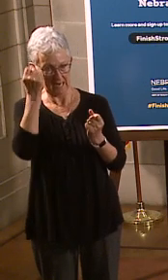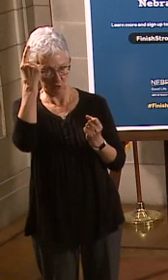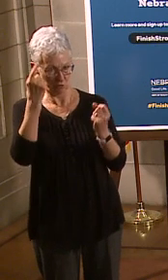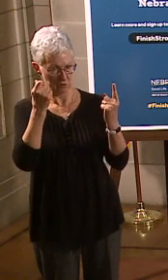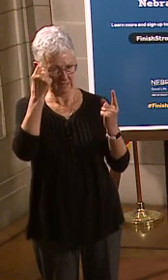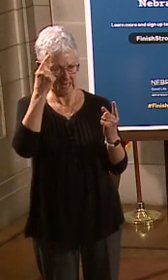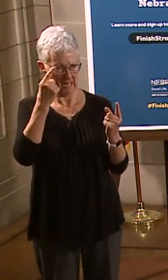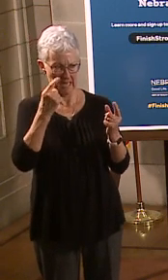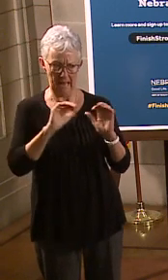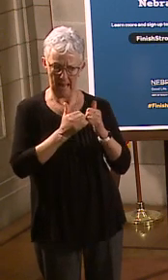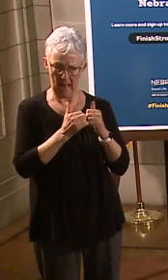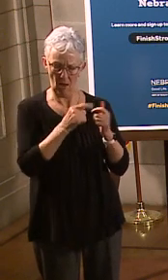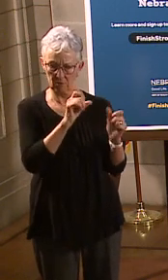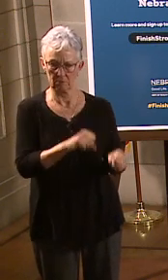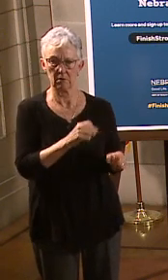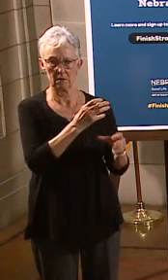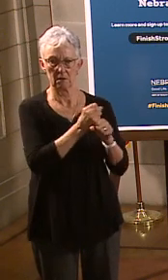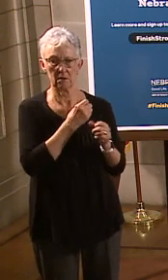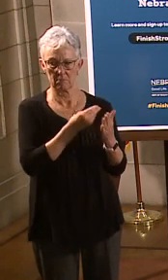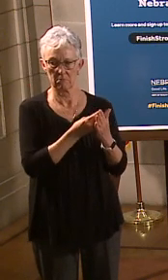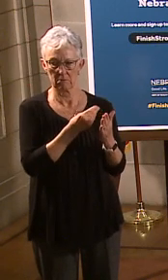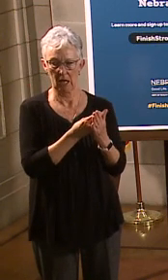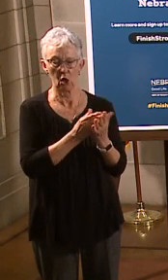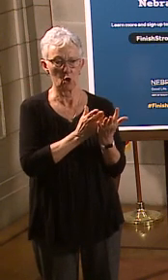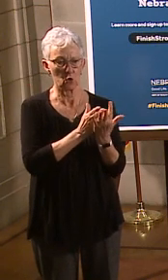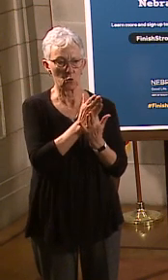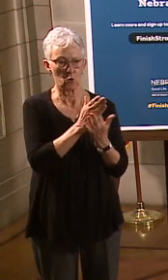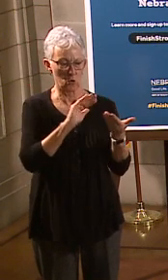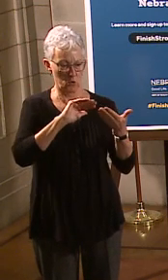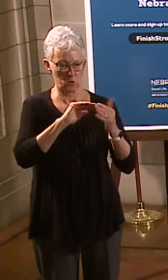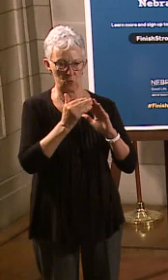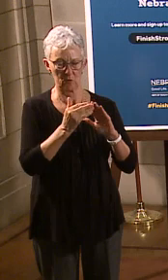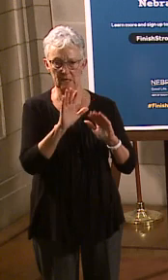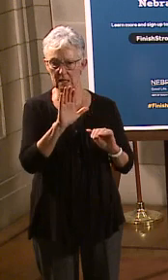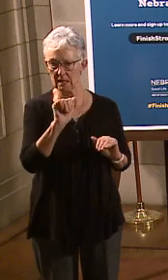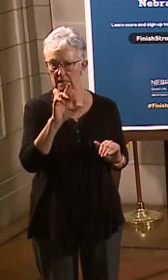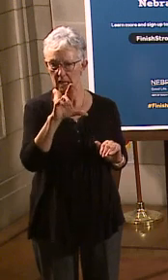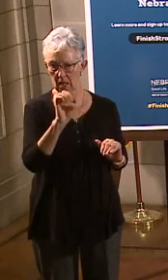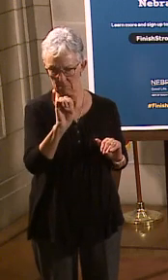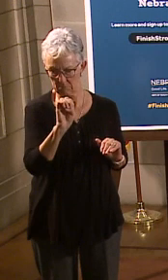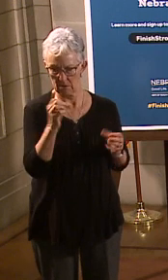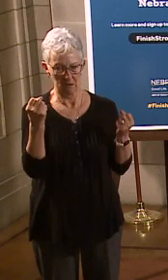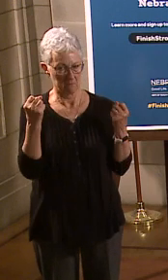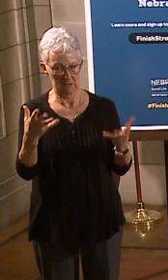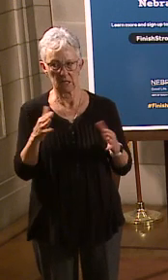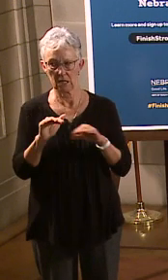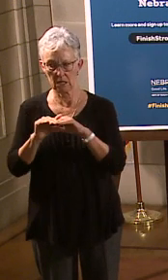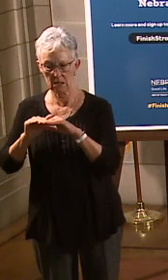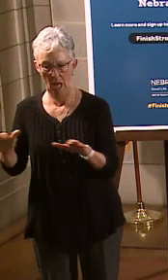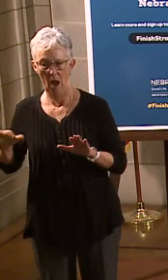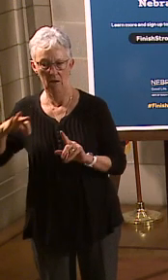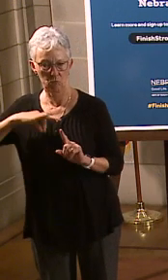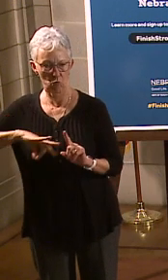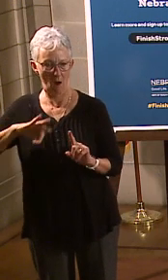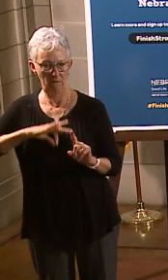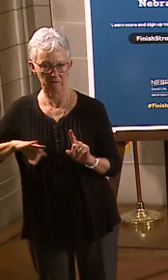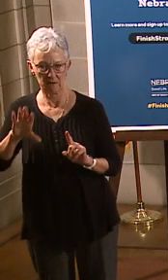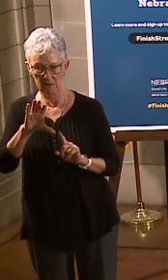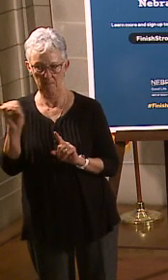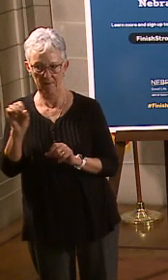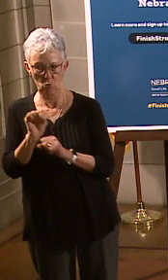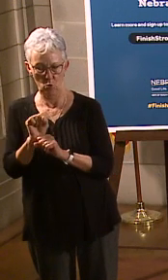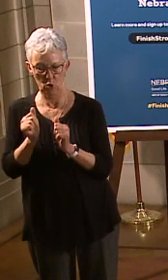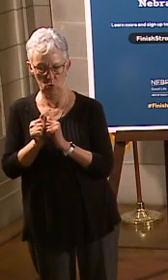there's, through the community of care as well, there are a lot of nonprofits who are working with their clients to help get